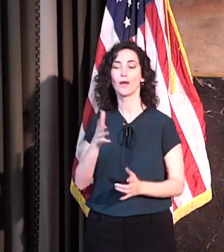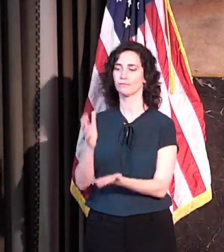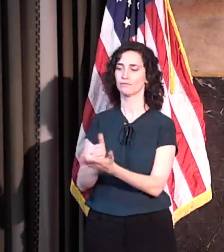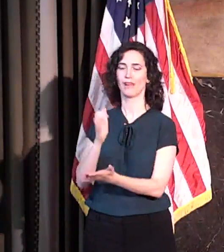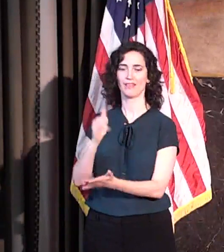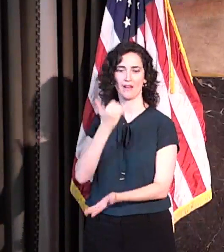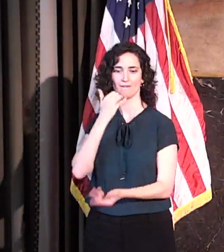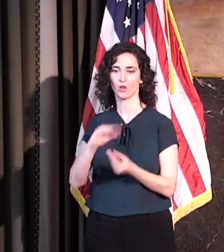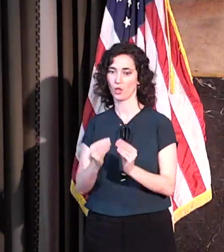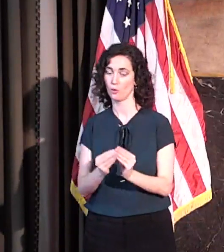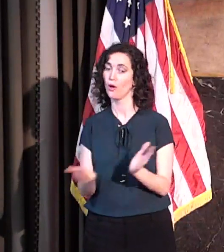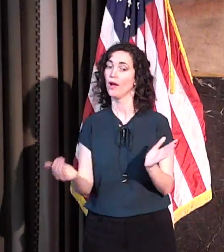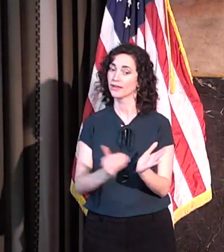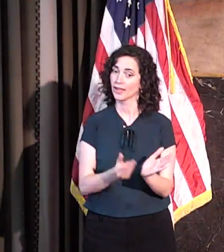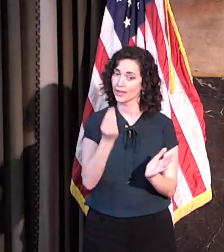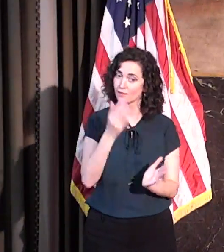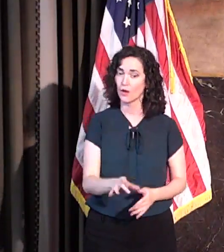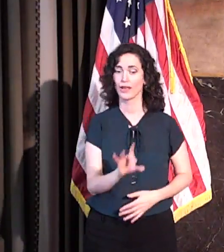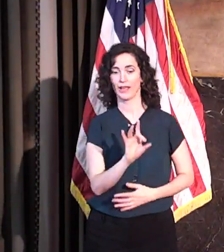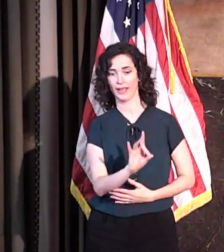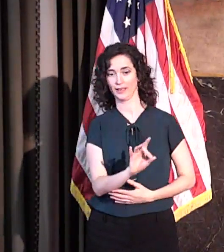it's